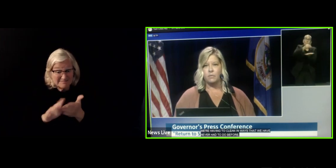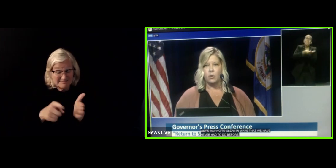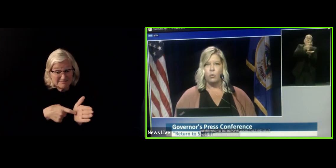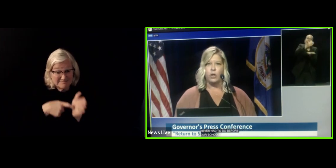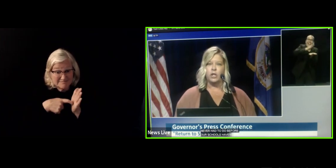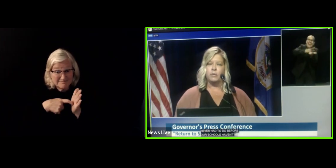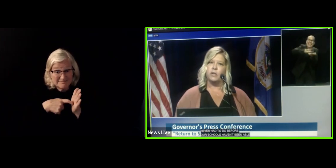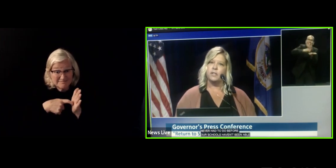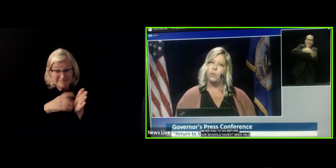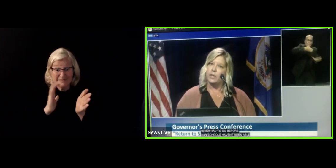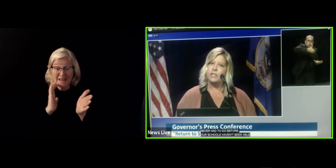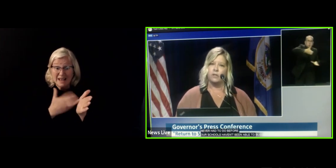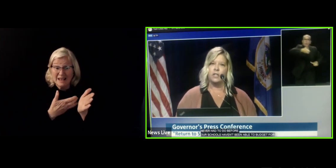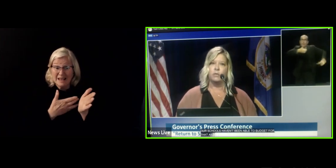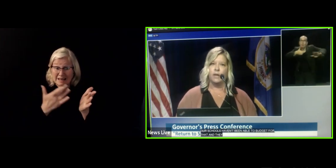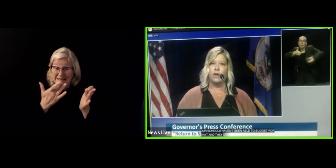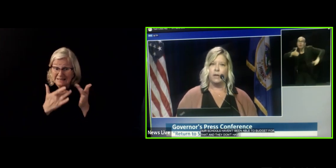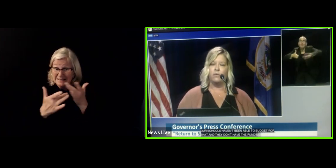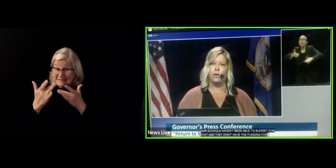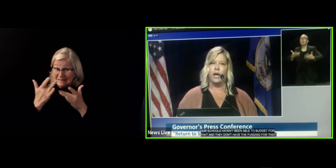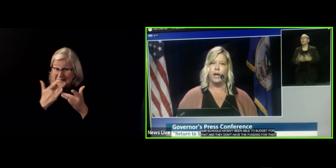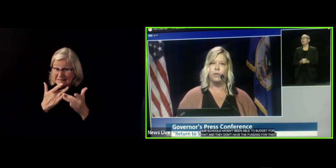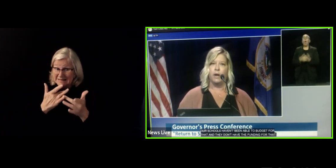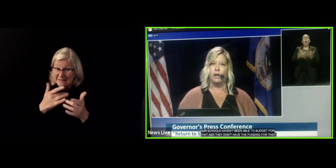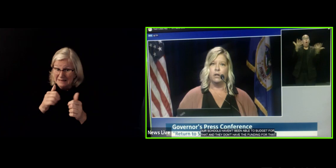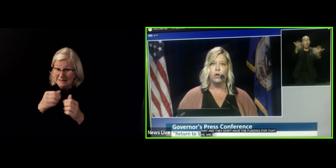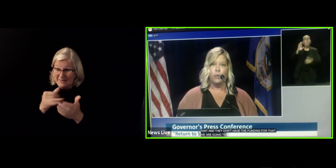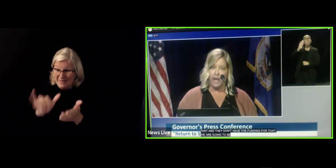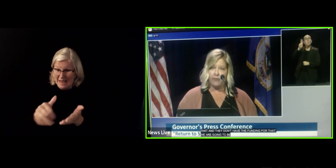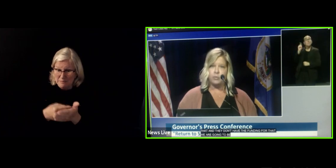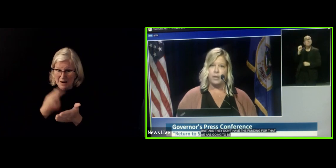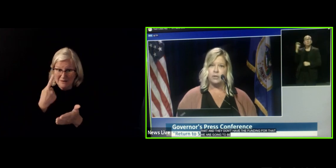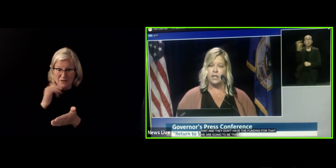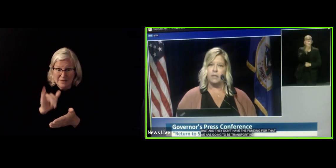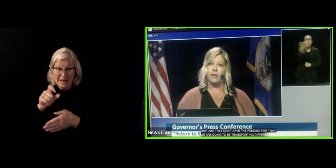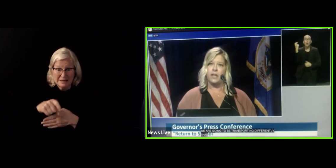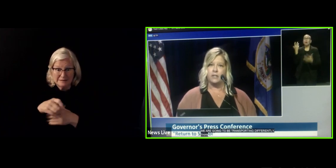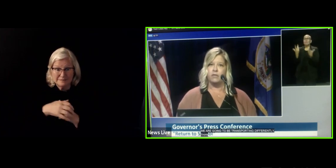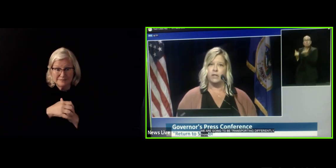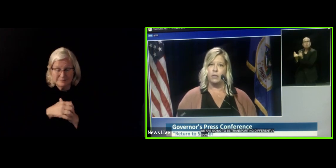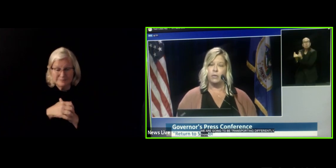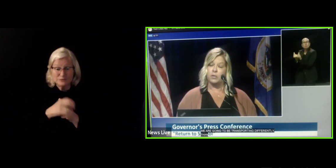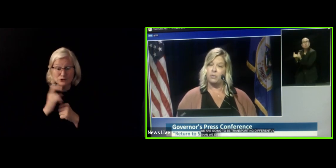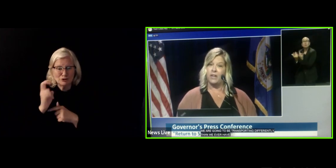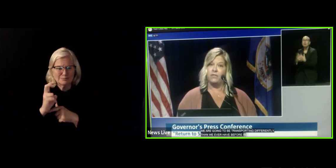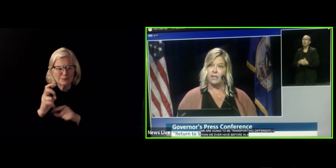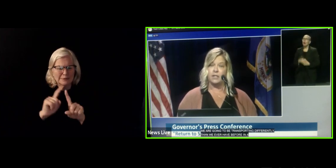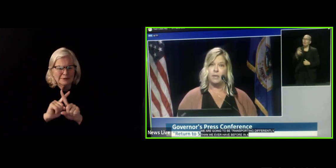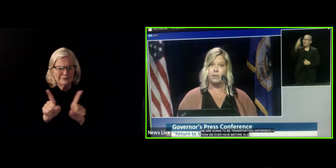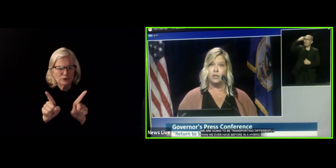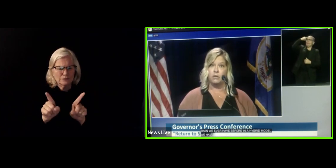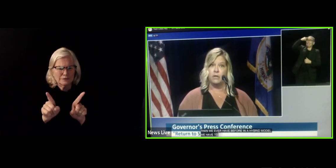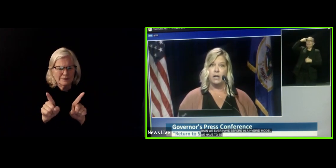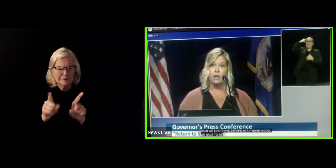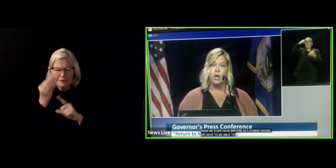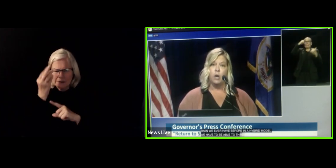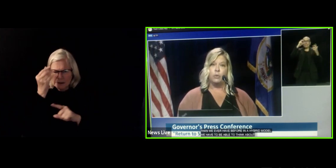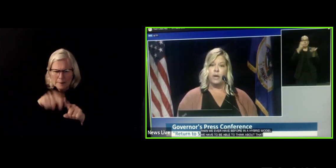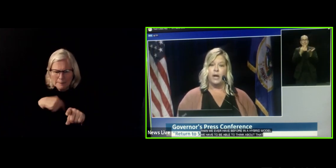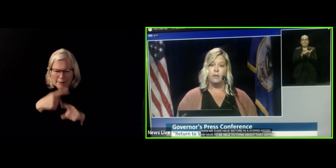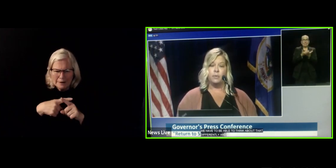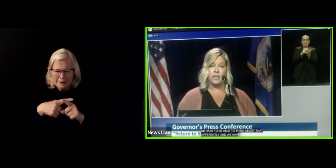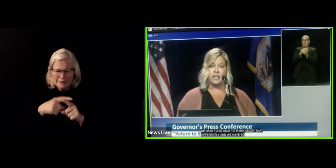that. We are going to be transporting differently than we ever have before in a hybrid model. We have to be able to think about that differently, and we have to provide funds to be able to do